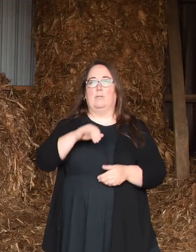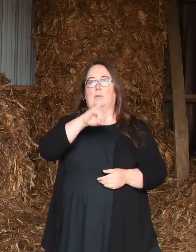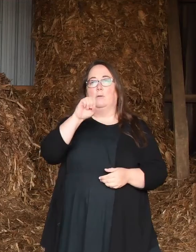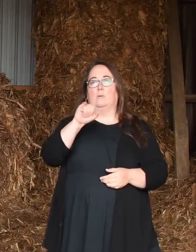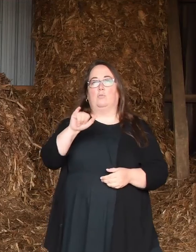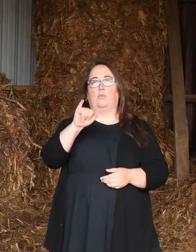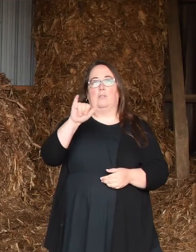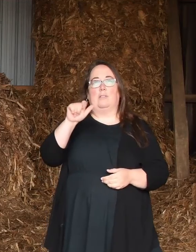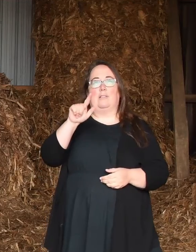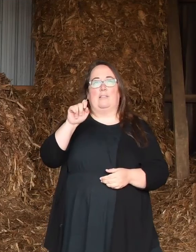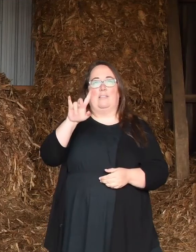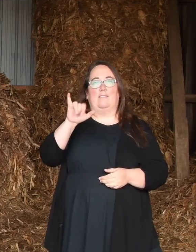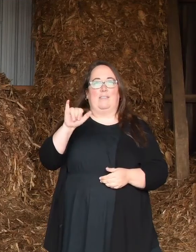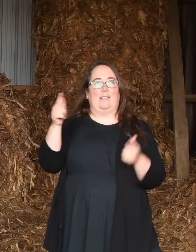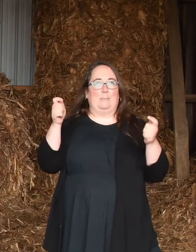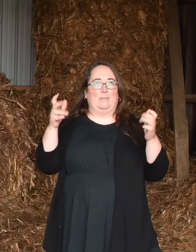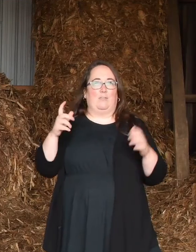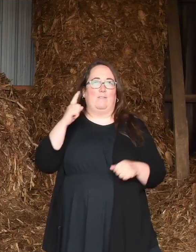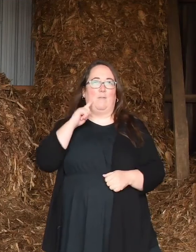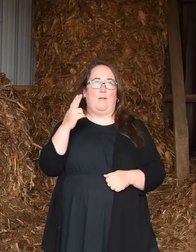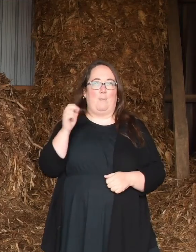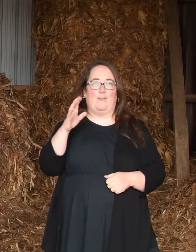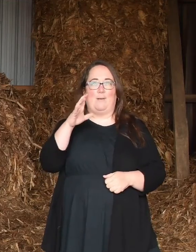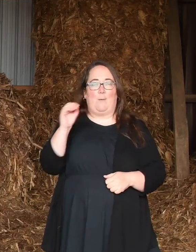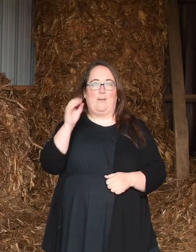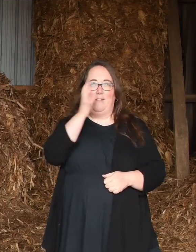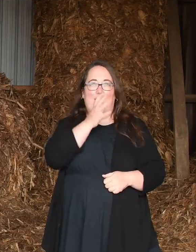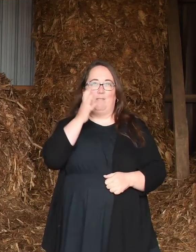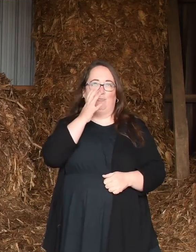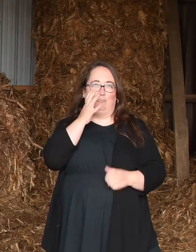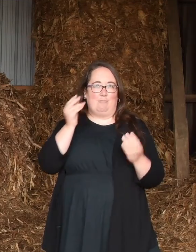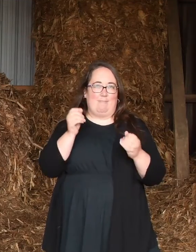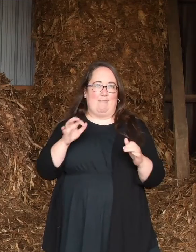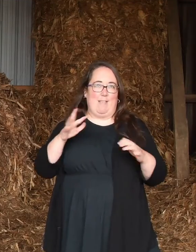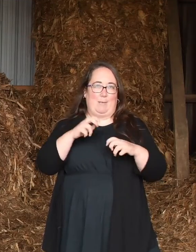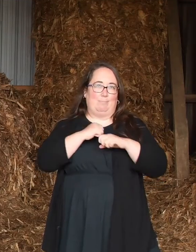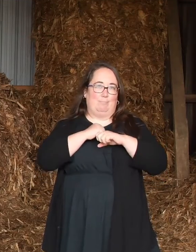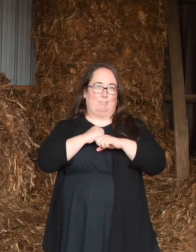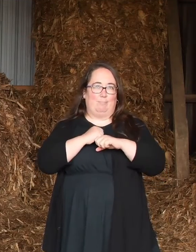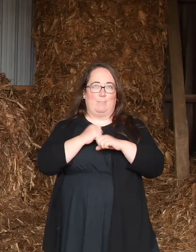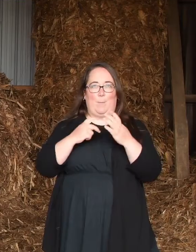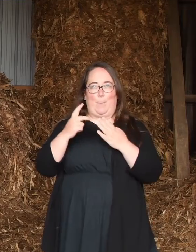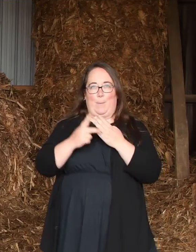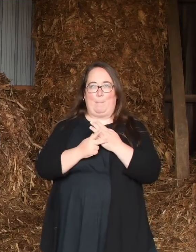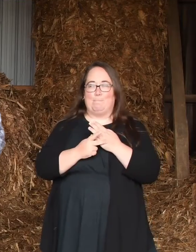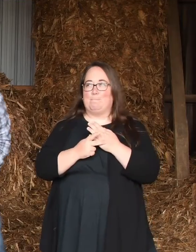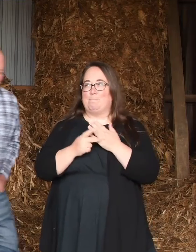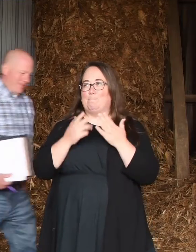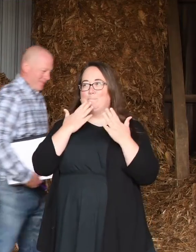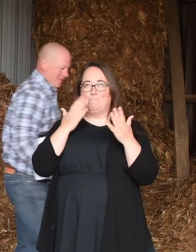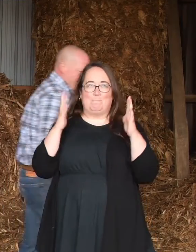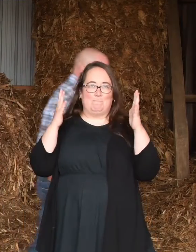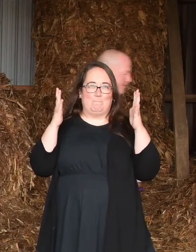Levy, the administrator of the Howard County Agricultural Land Preservation Program.